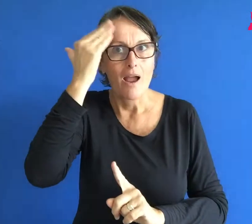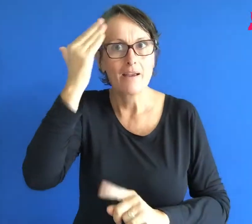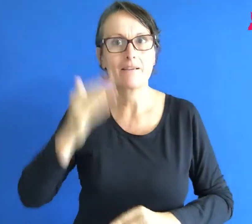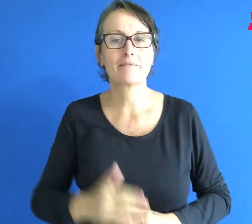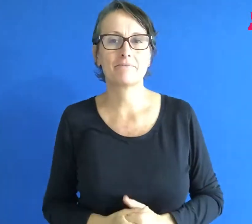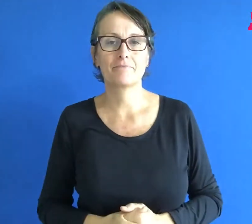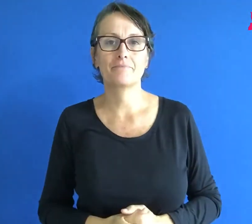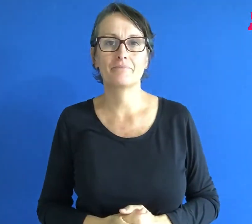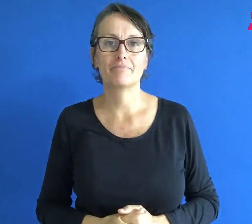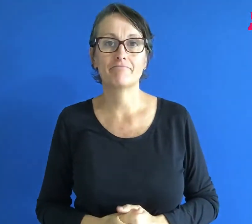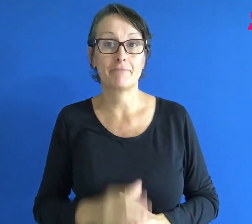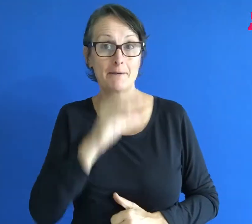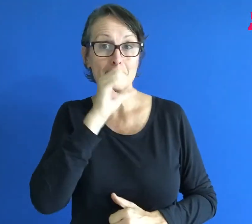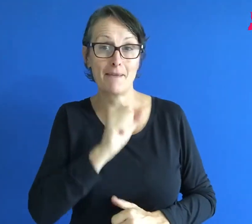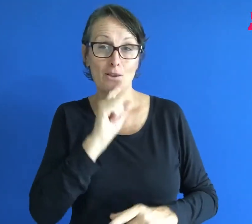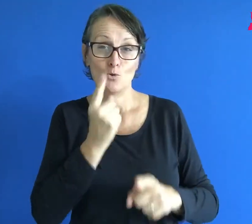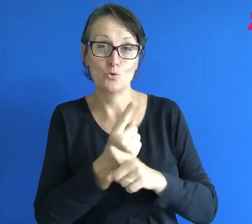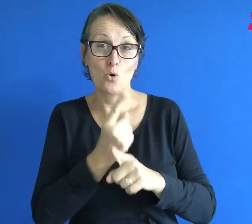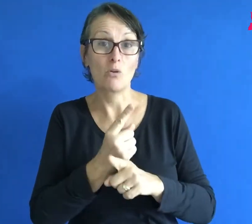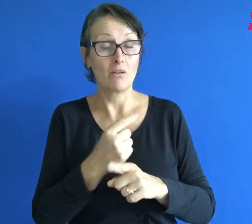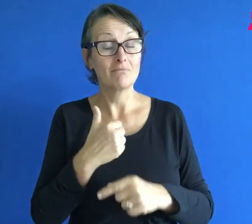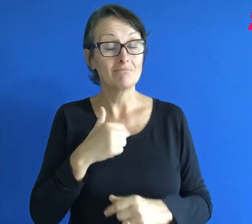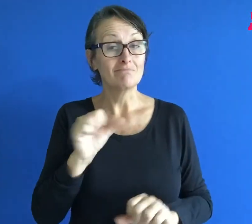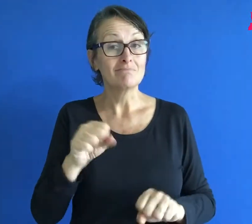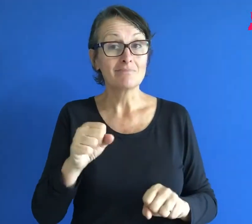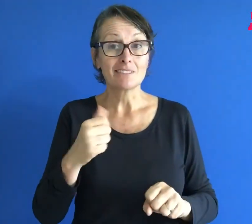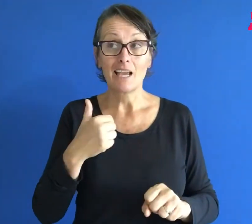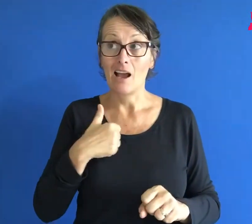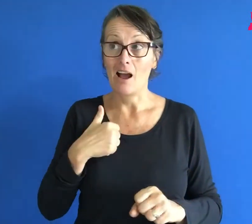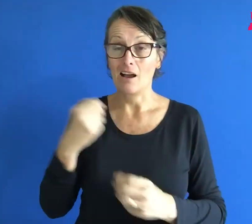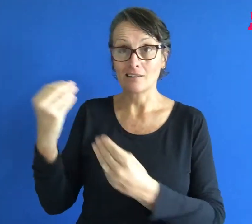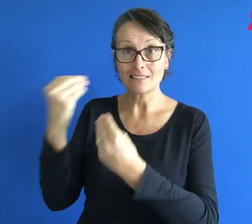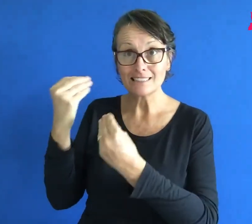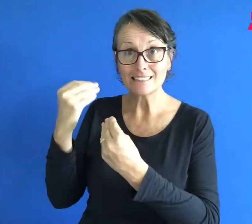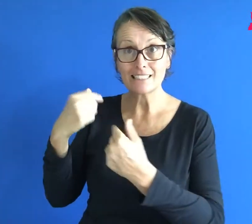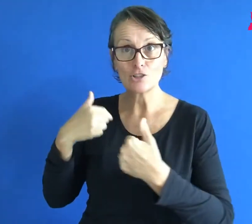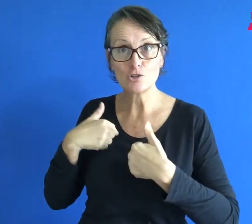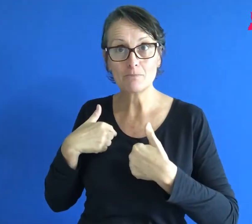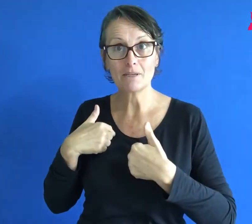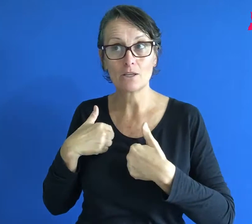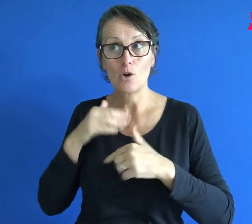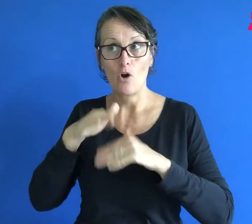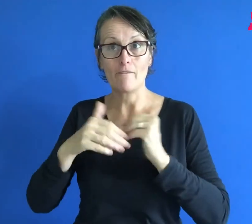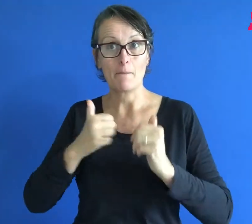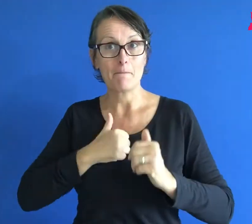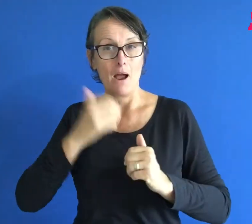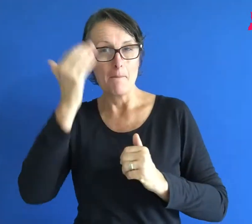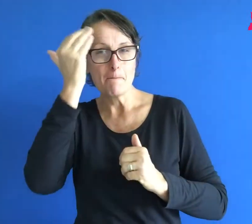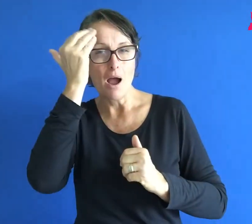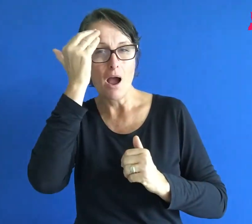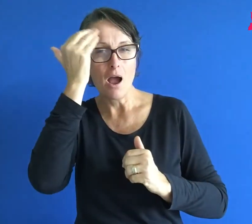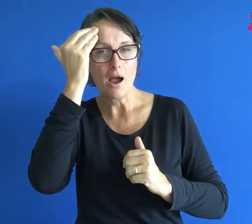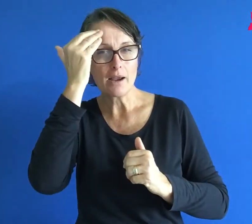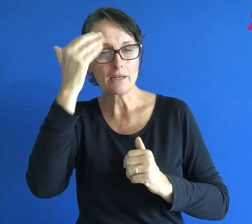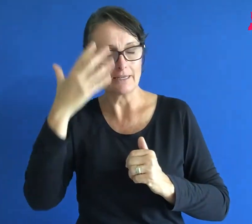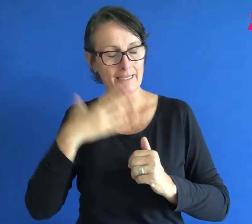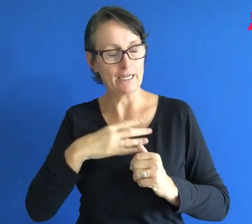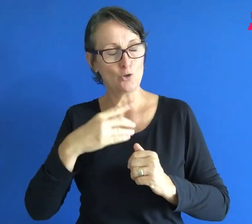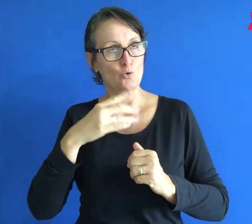Yeah, I've done no real formal coaching or training or understanding of what is called mindfulness, but I recognise that there are activities